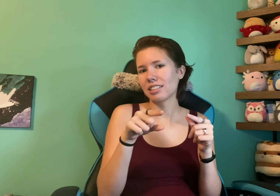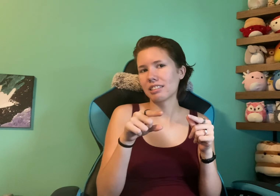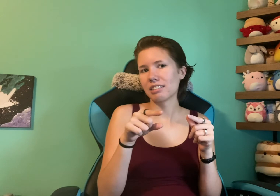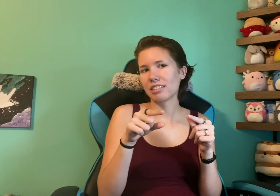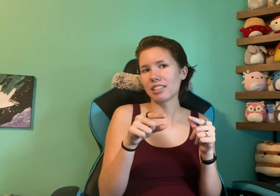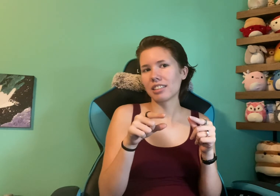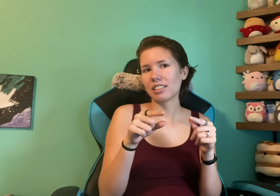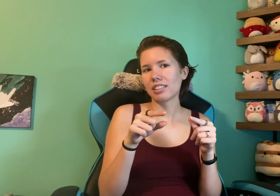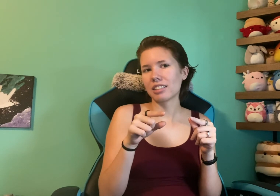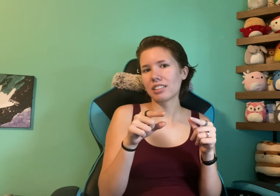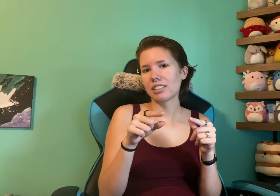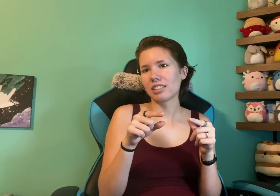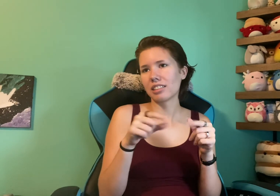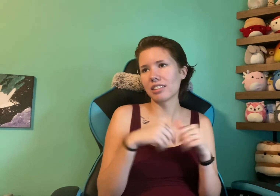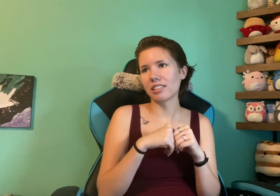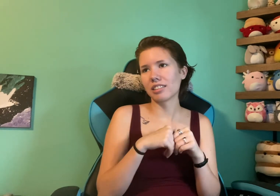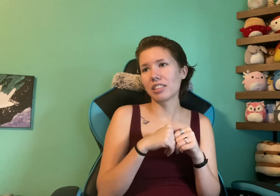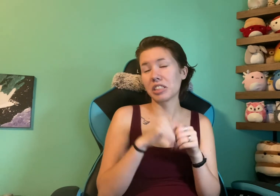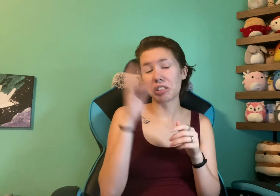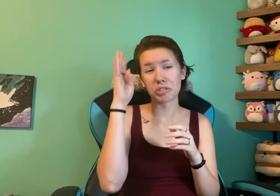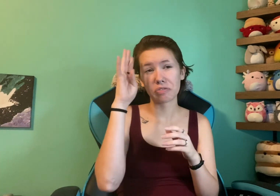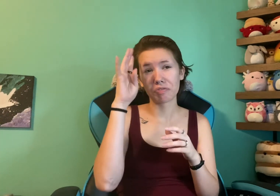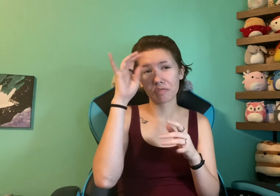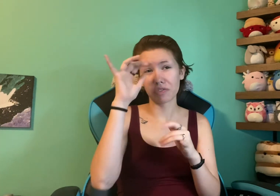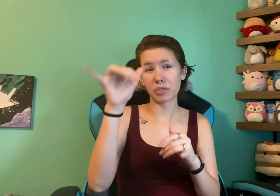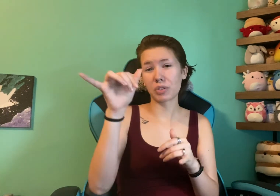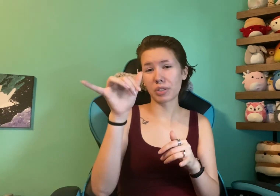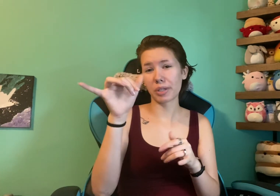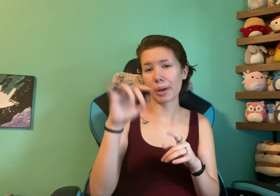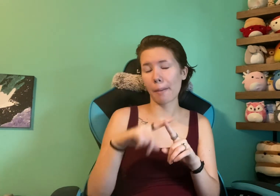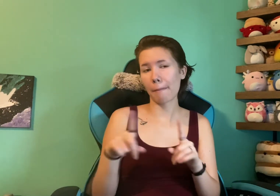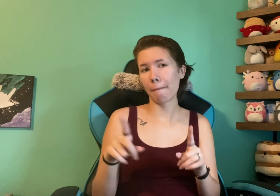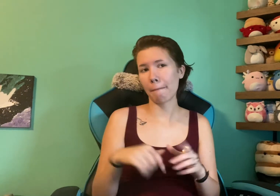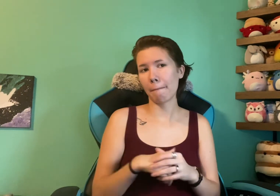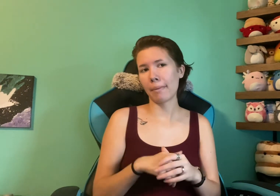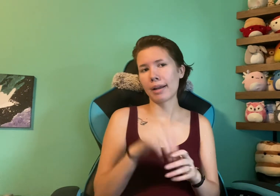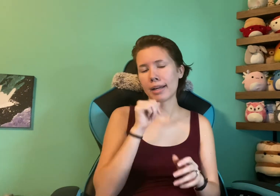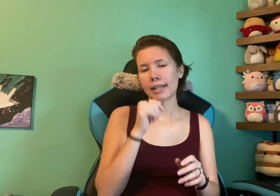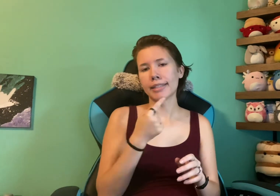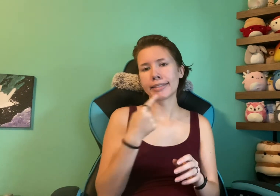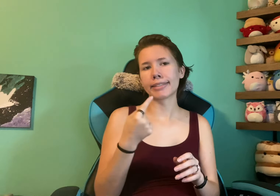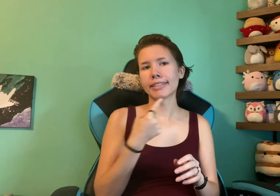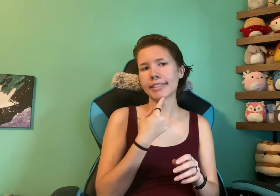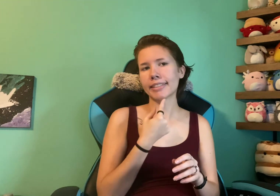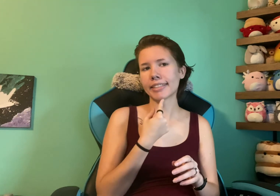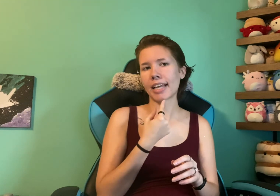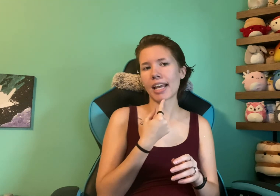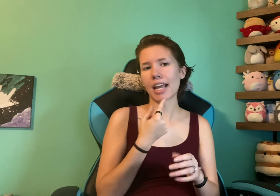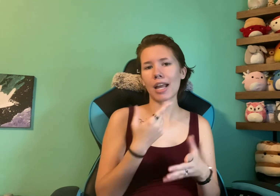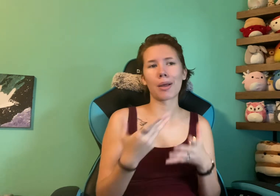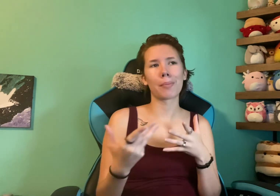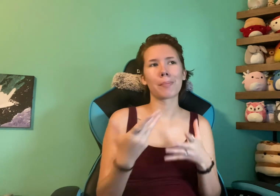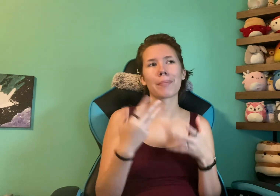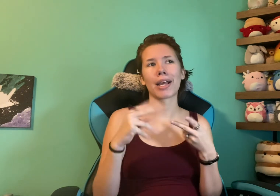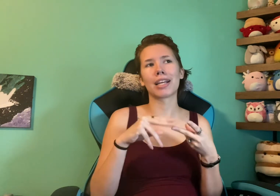opposite of all other big moons in the solar system, but it doesn't say anything about it might change directions and start going